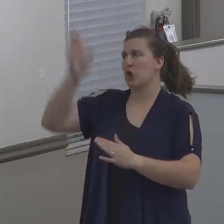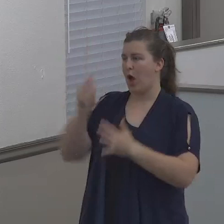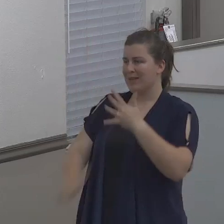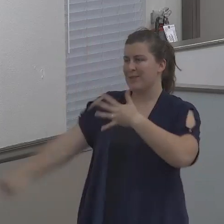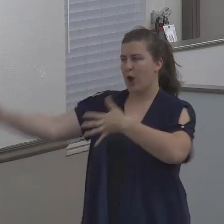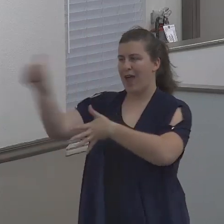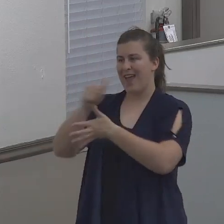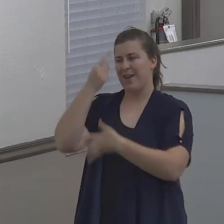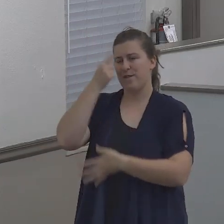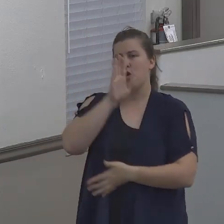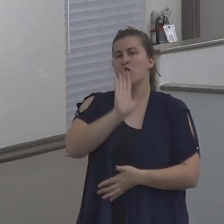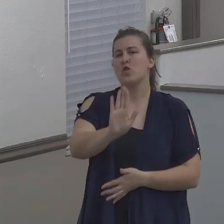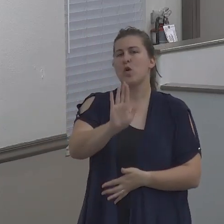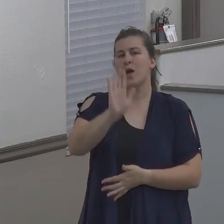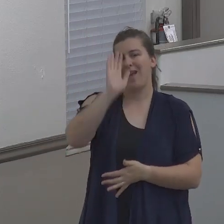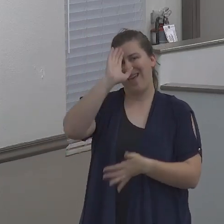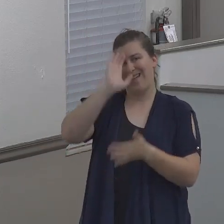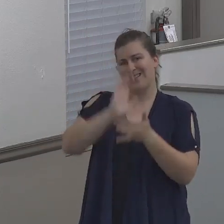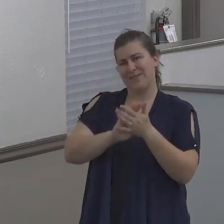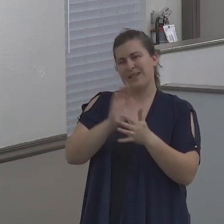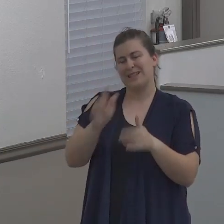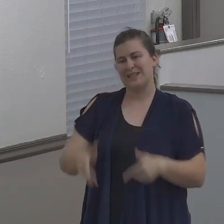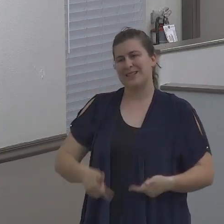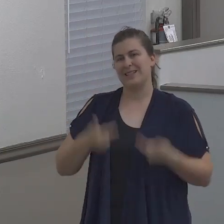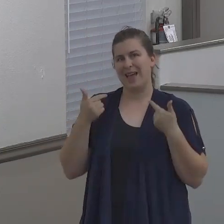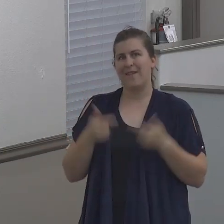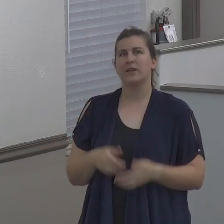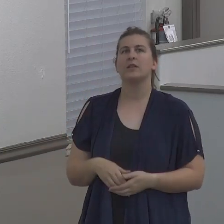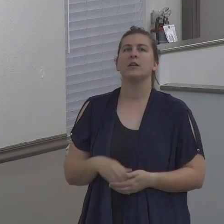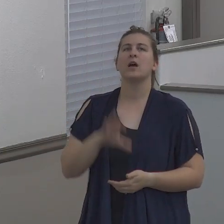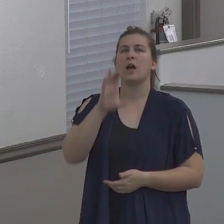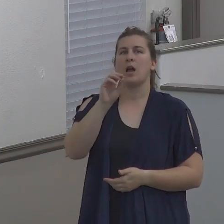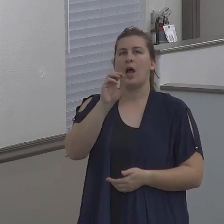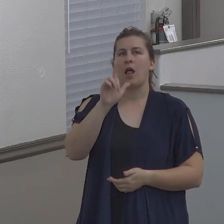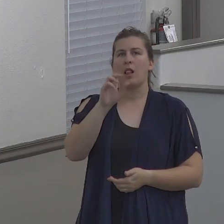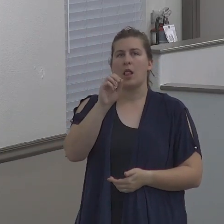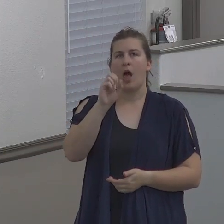better pray that your husband will keep God first place in his life.